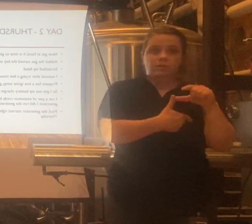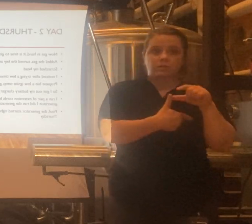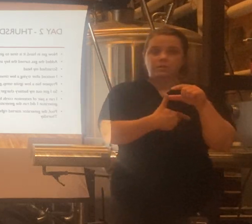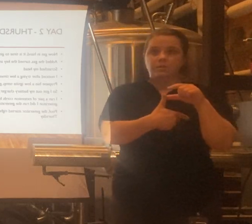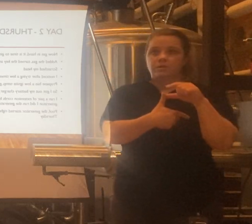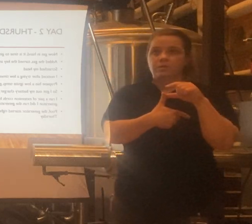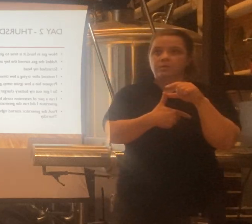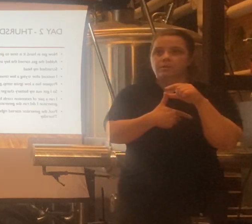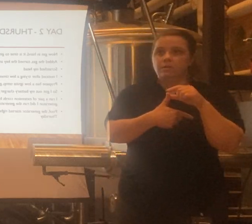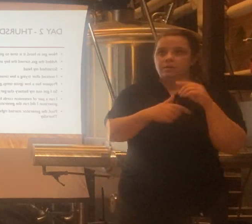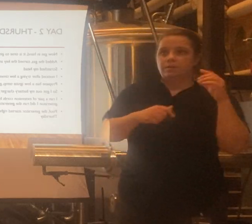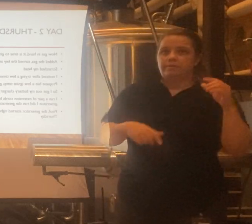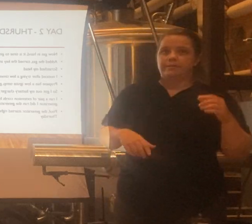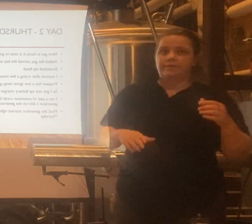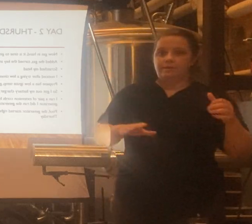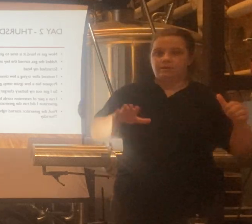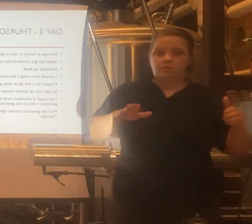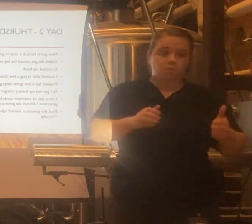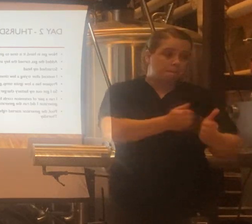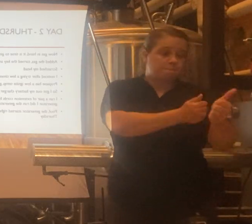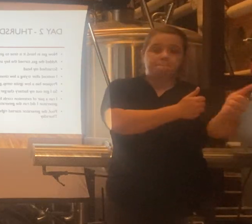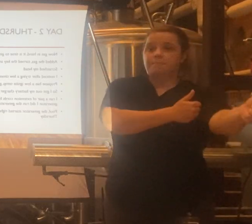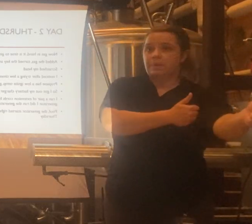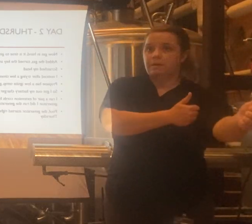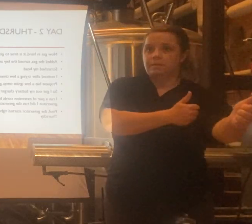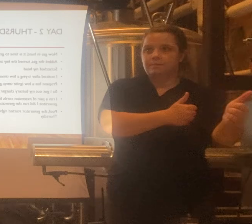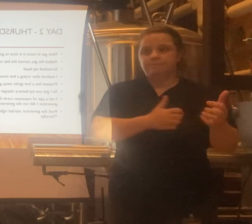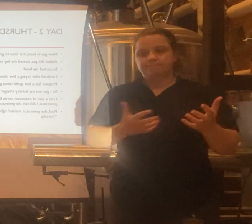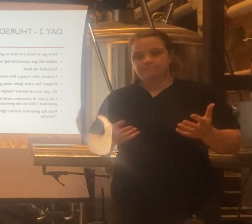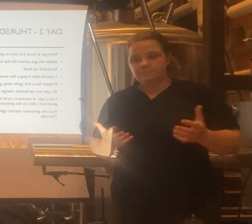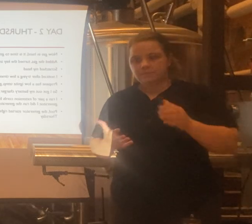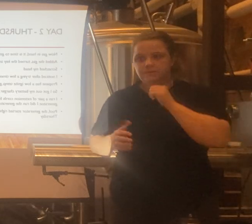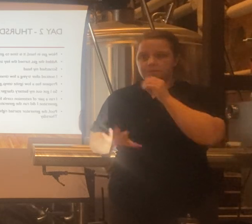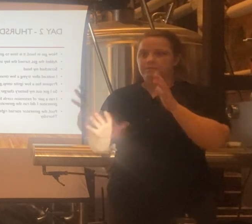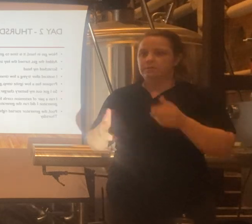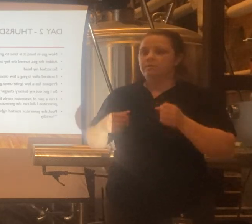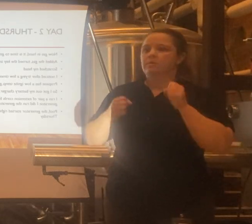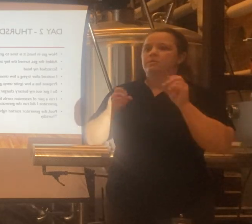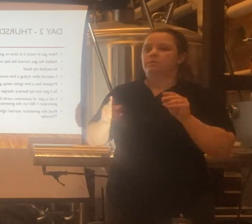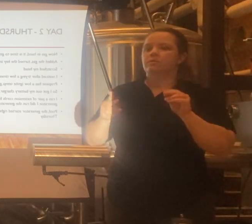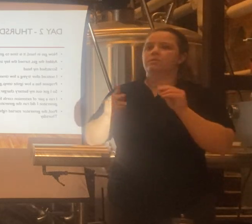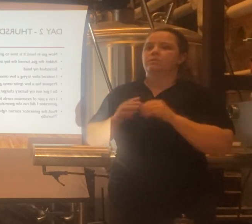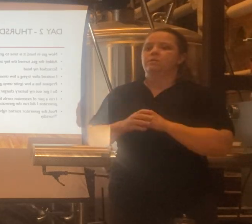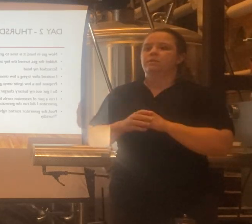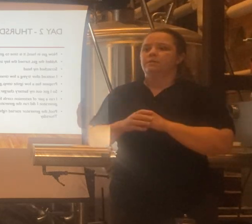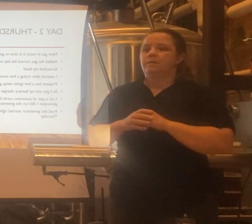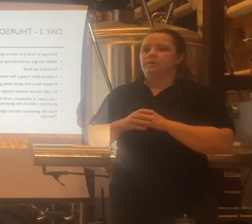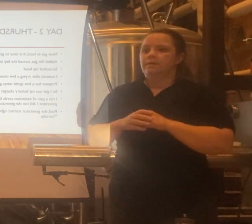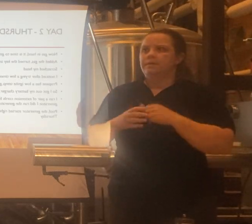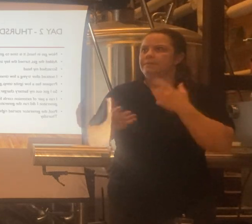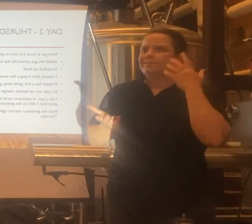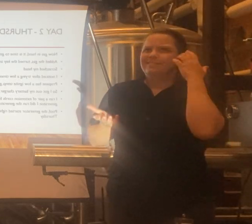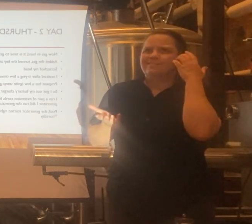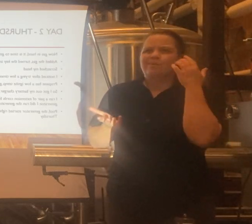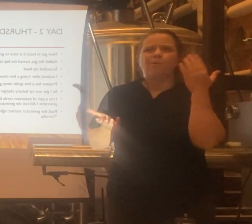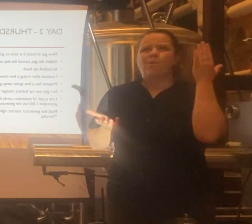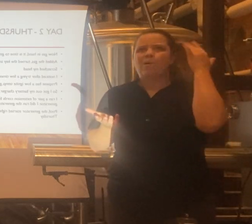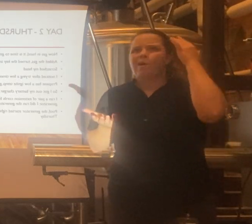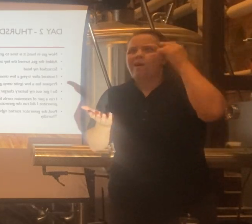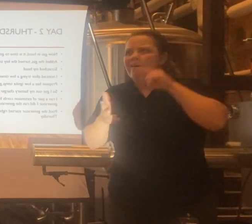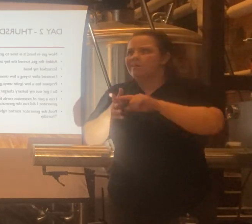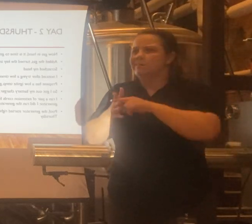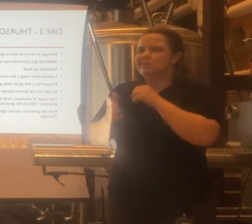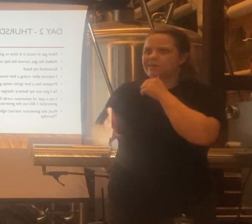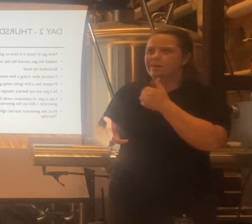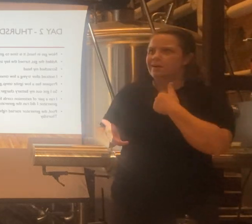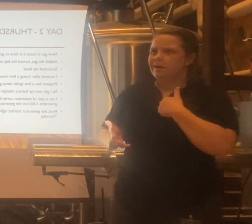generator started right up after I ignited the gasoline properly, and away we went. So, I scratched my head and went, why is this not starting? I'm an